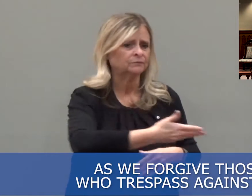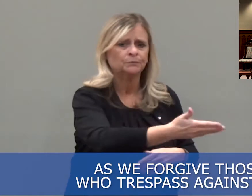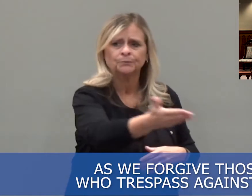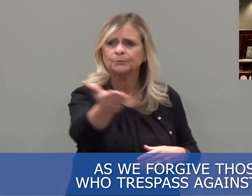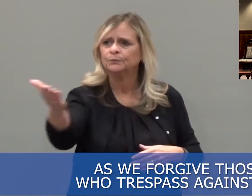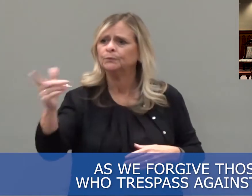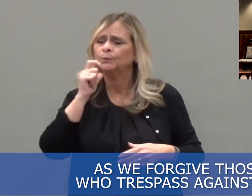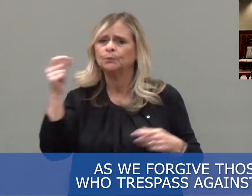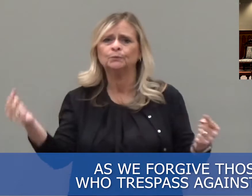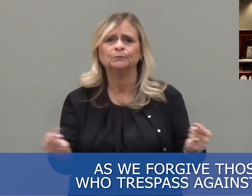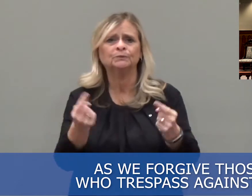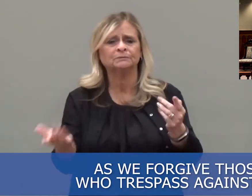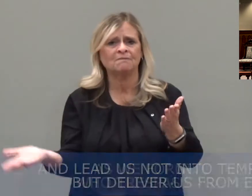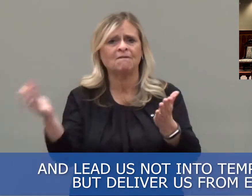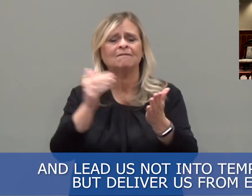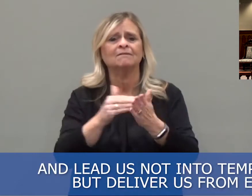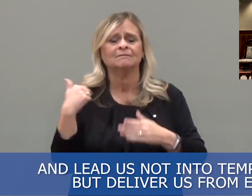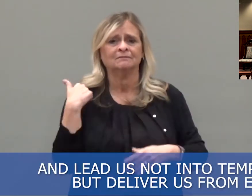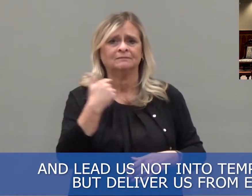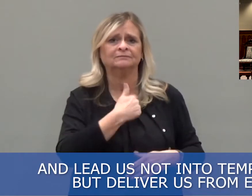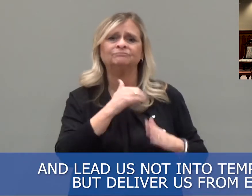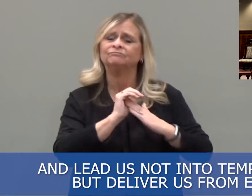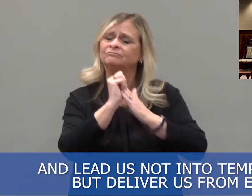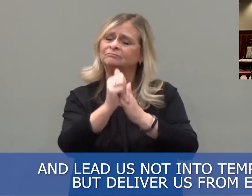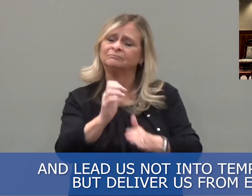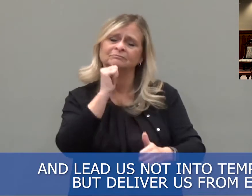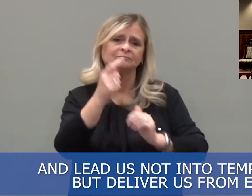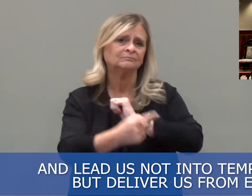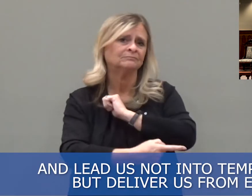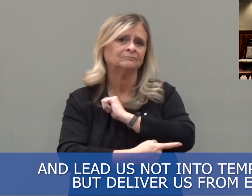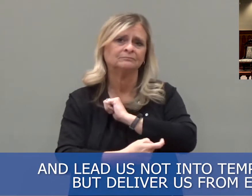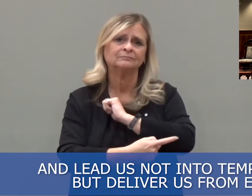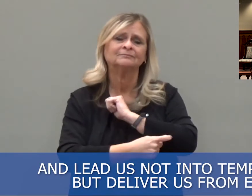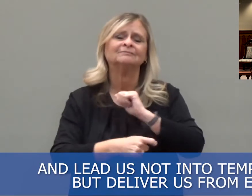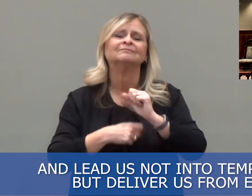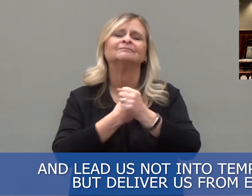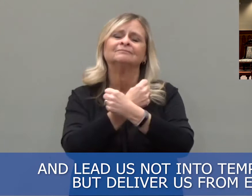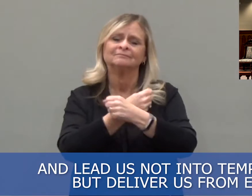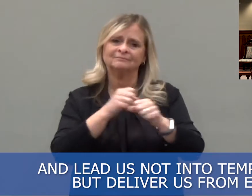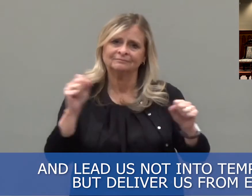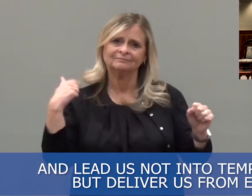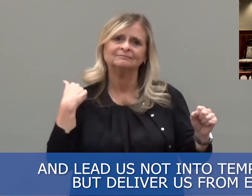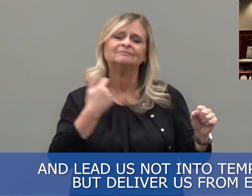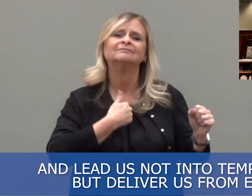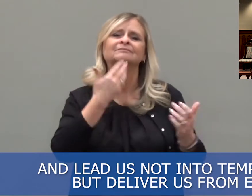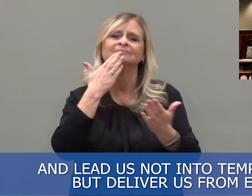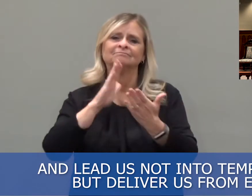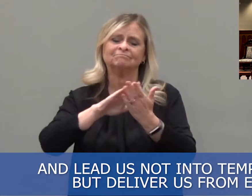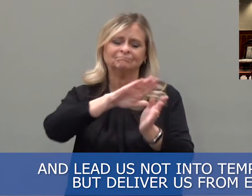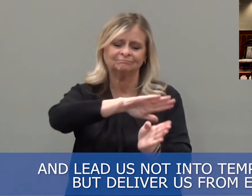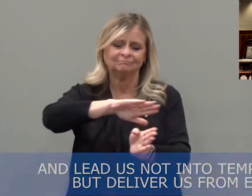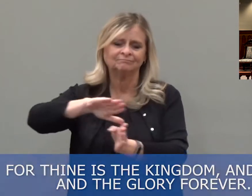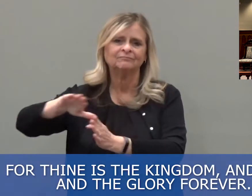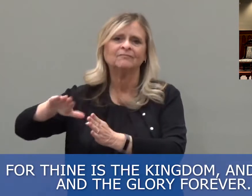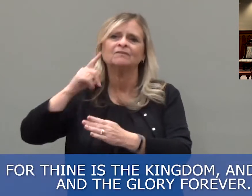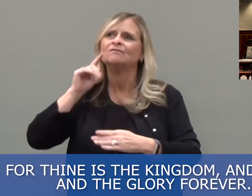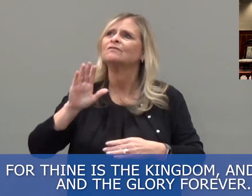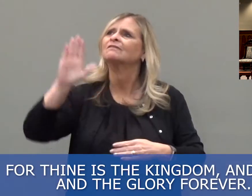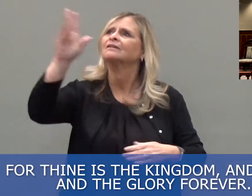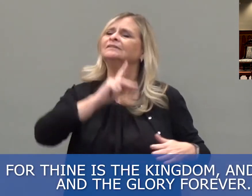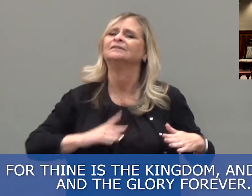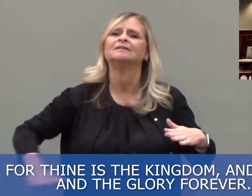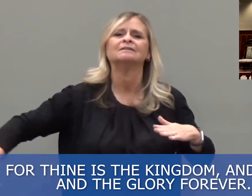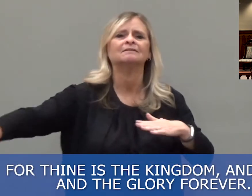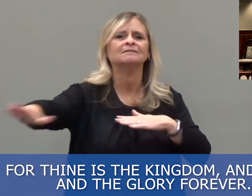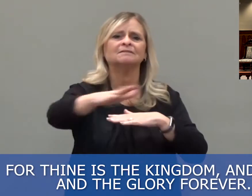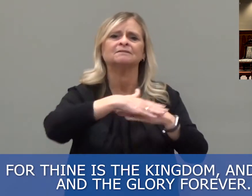those who trespass against us. And lead us not into temptation, but deliver us from evil. For thine